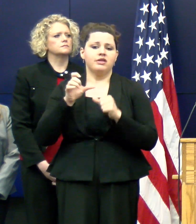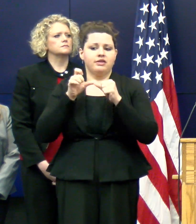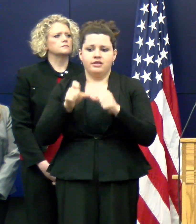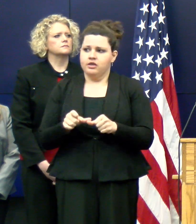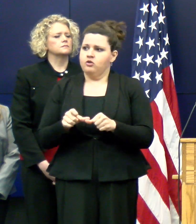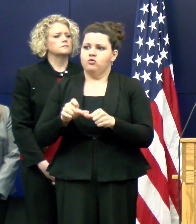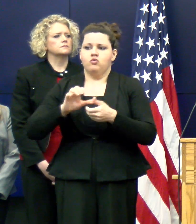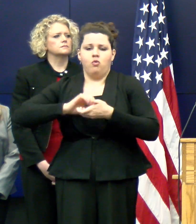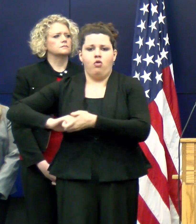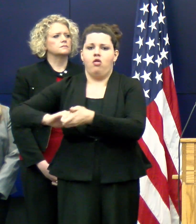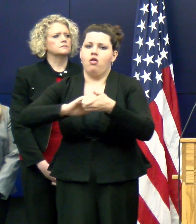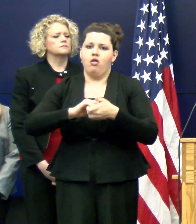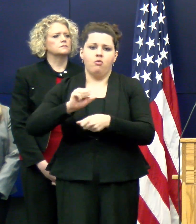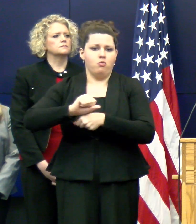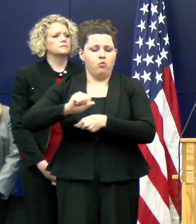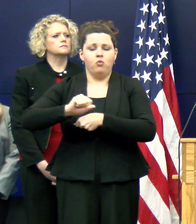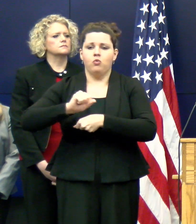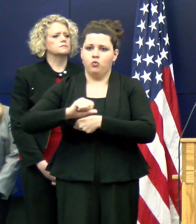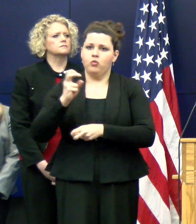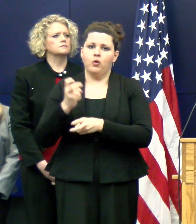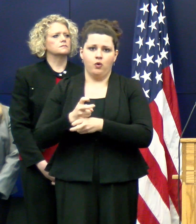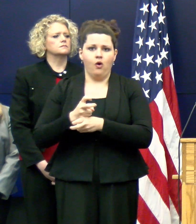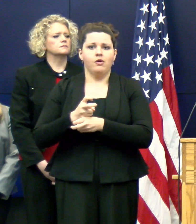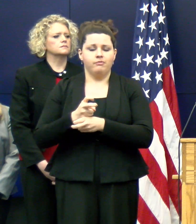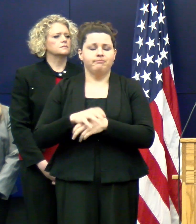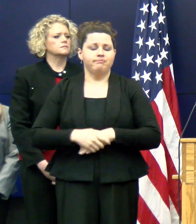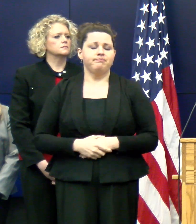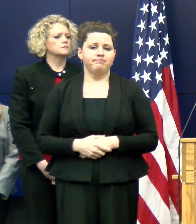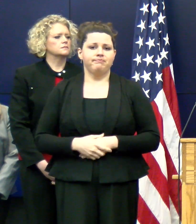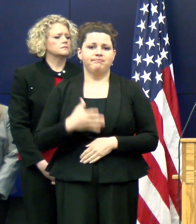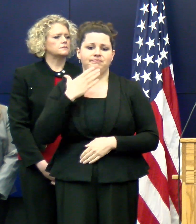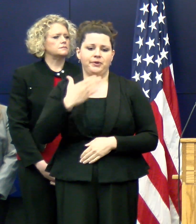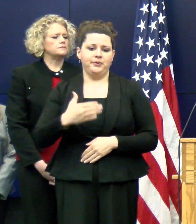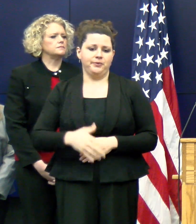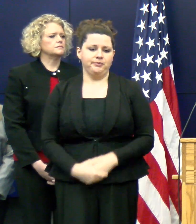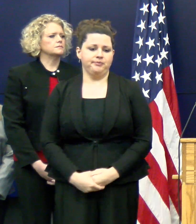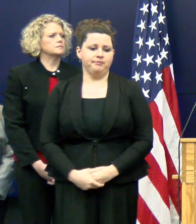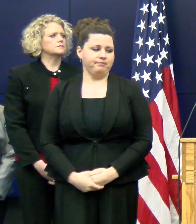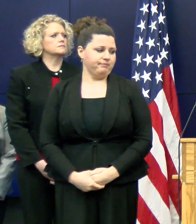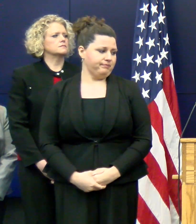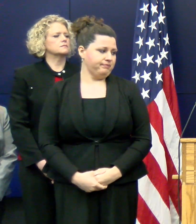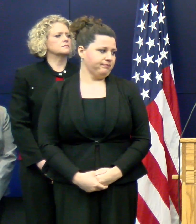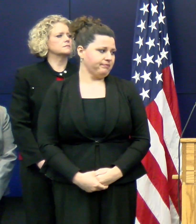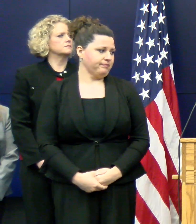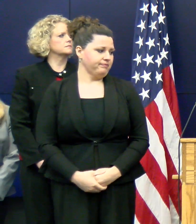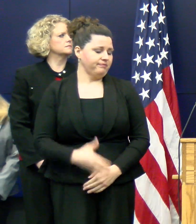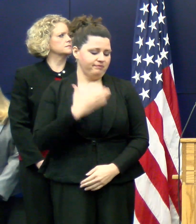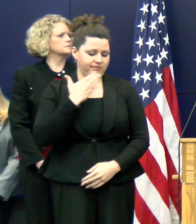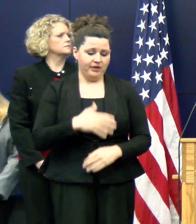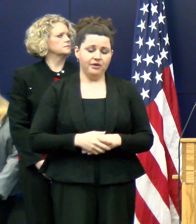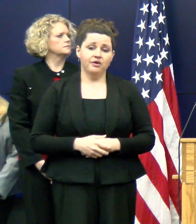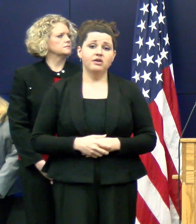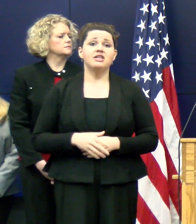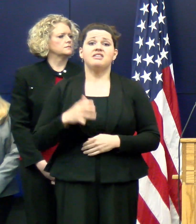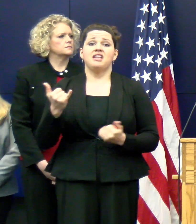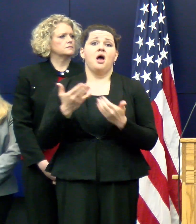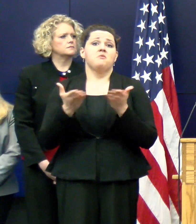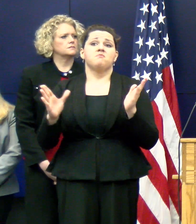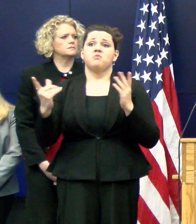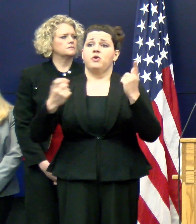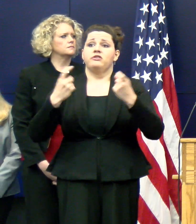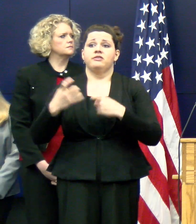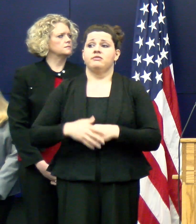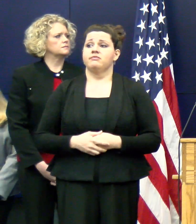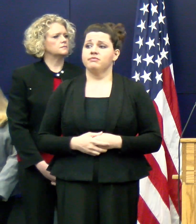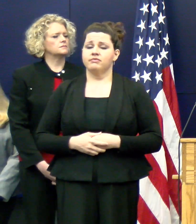many partners at the local, state, and federal level. Thank you. Thank you, Dr. Patati. With that, we'll open it up to